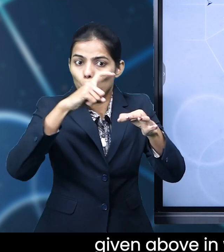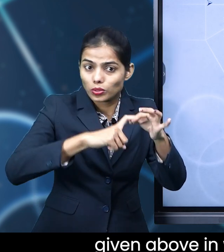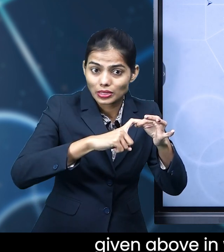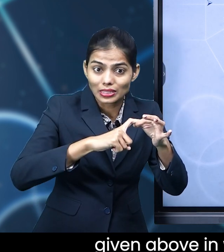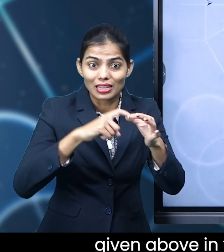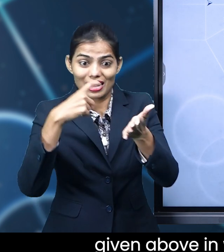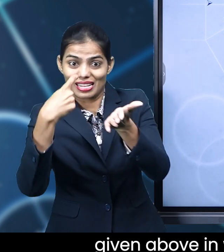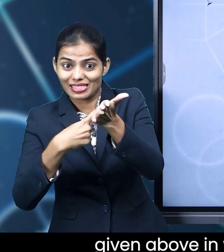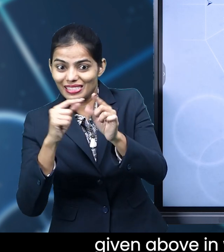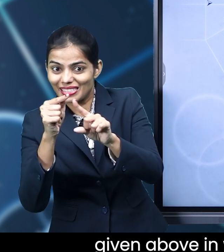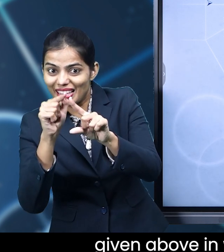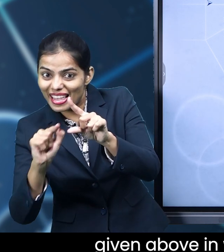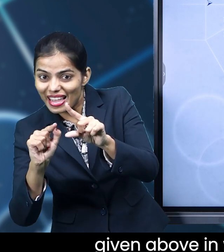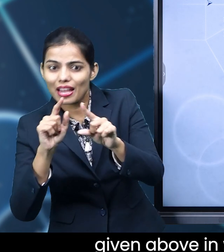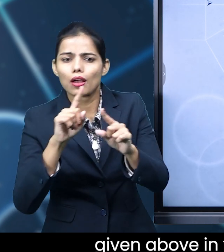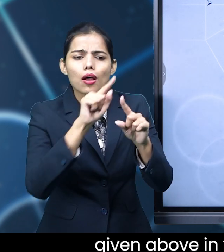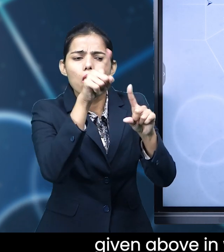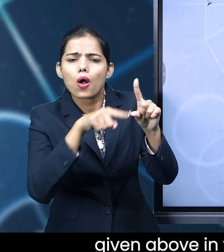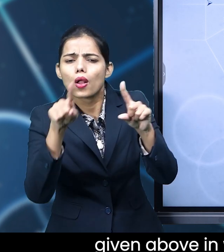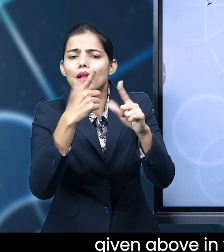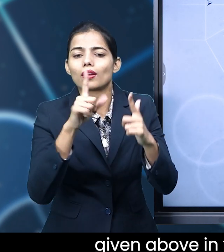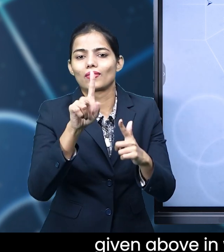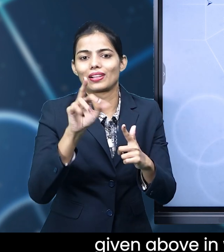R is equal to 180 degree.